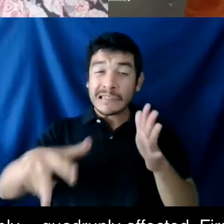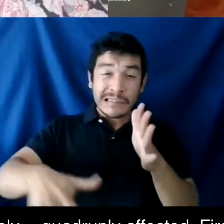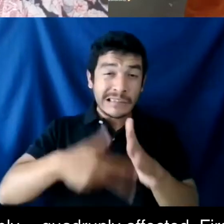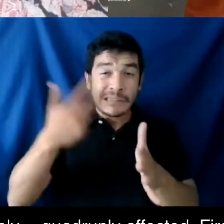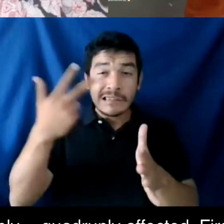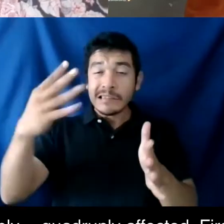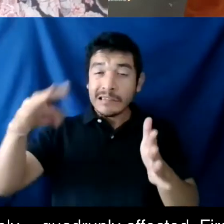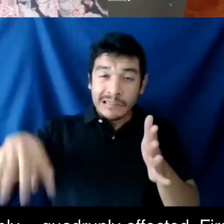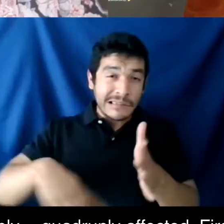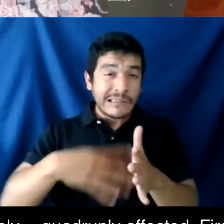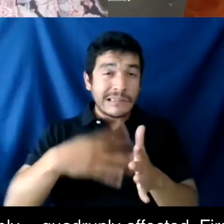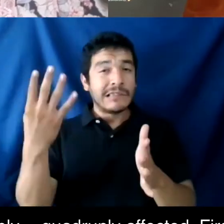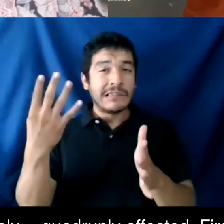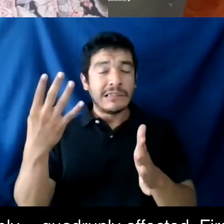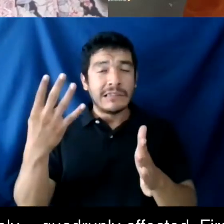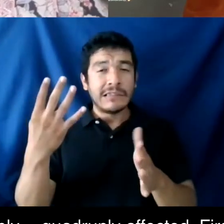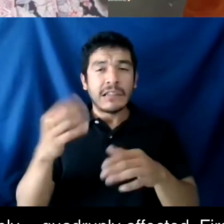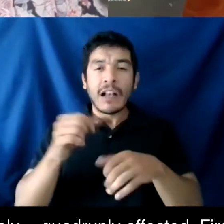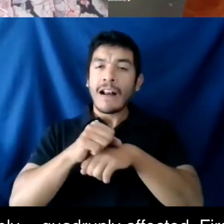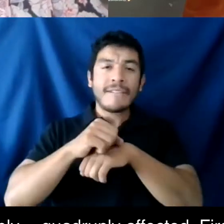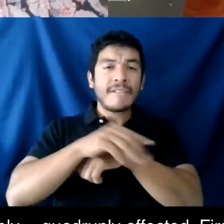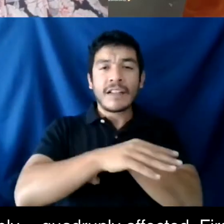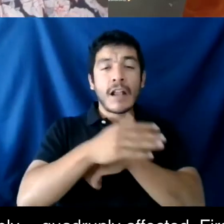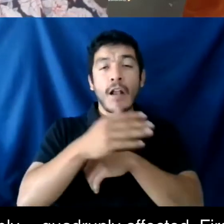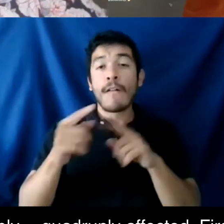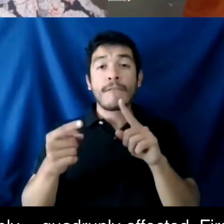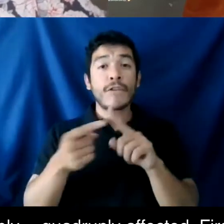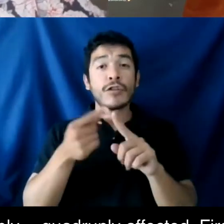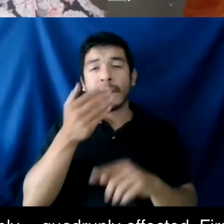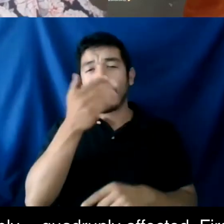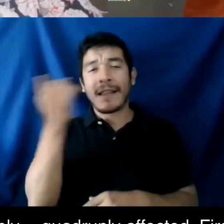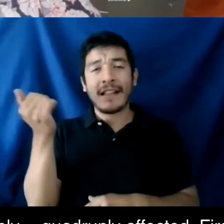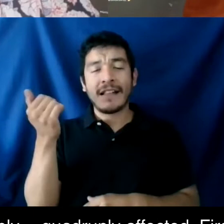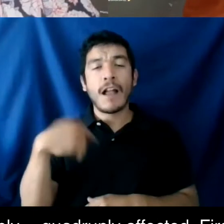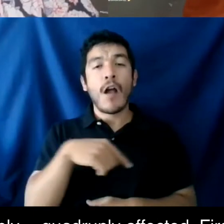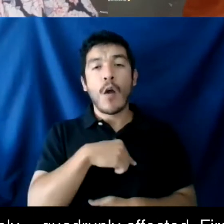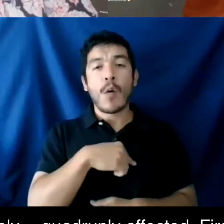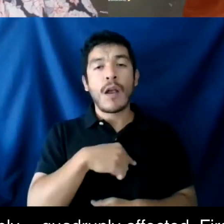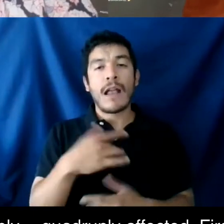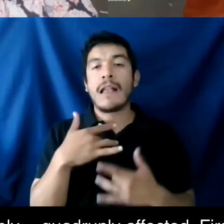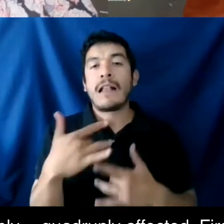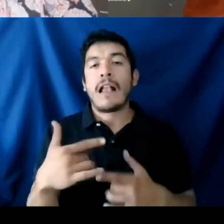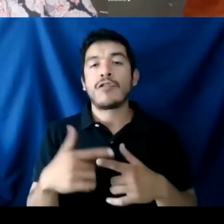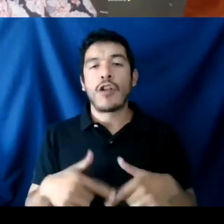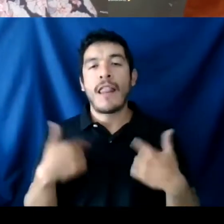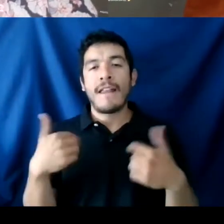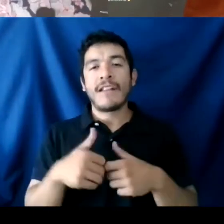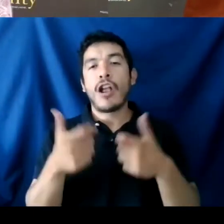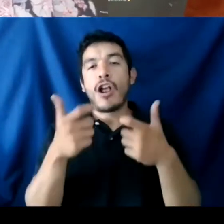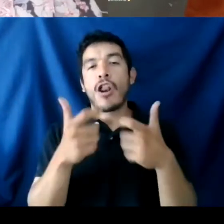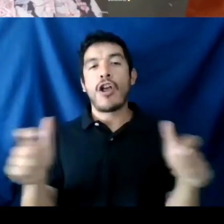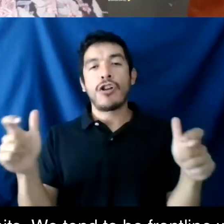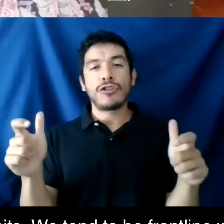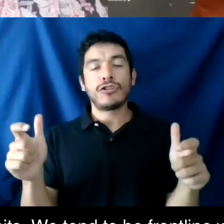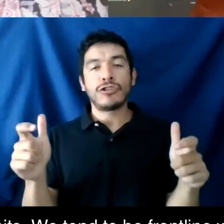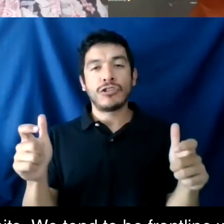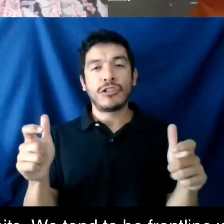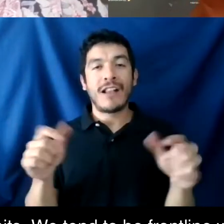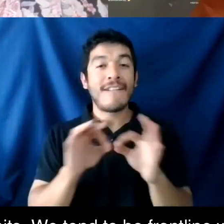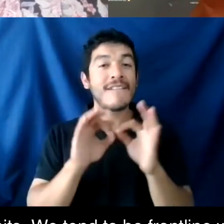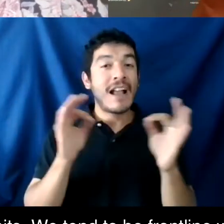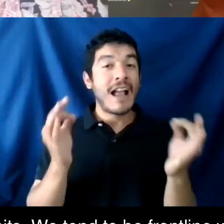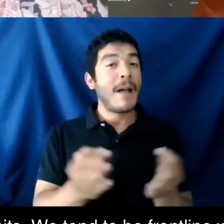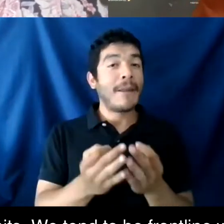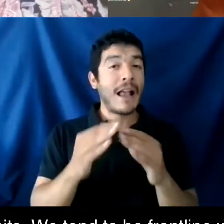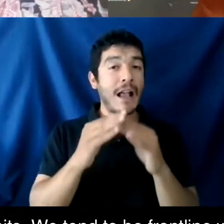quadruply affected. First, because we tend to live in larger family